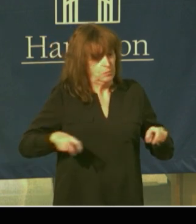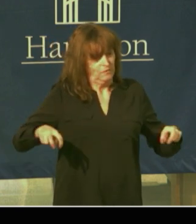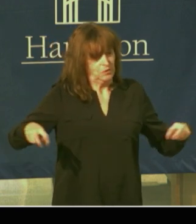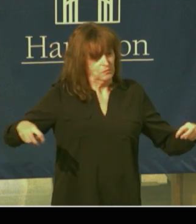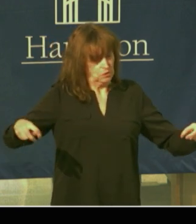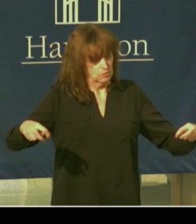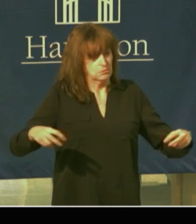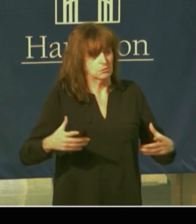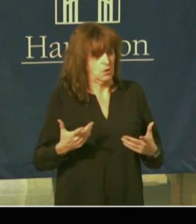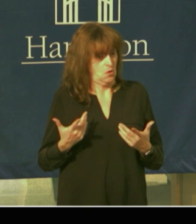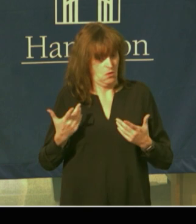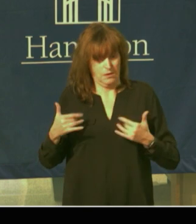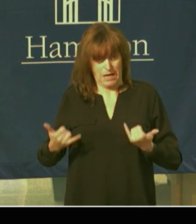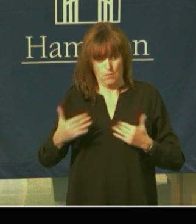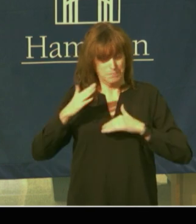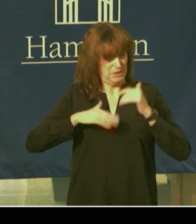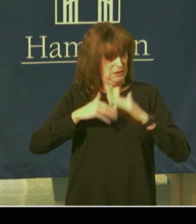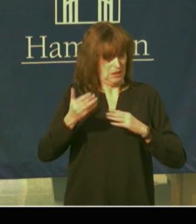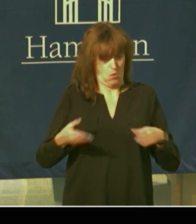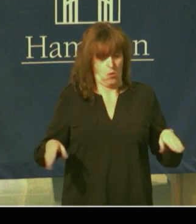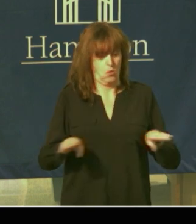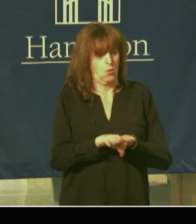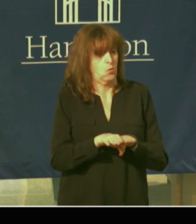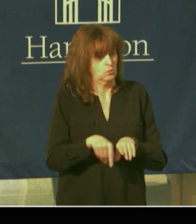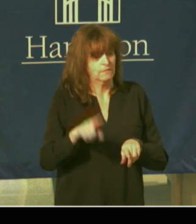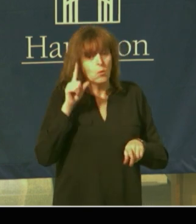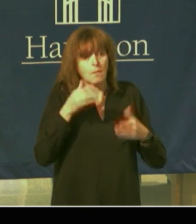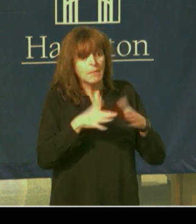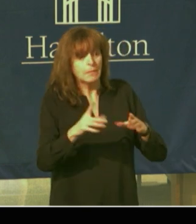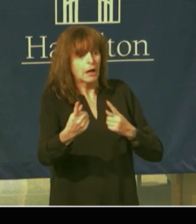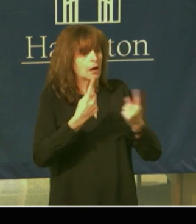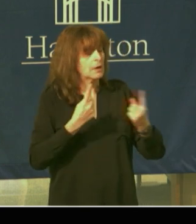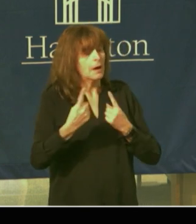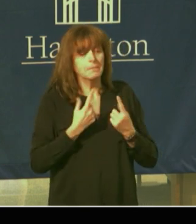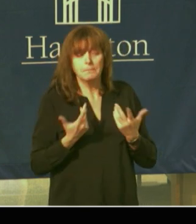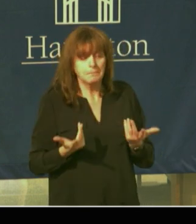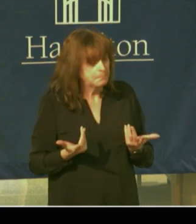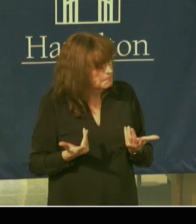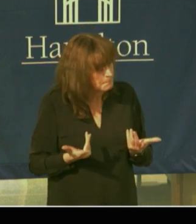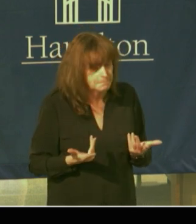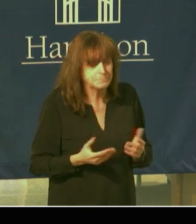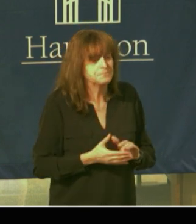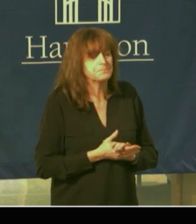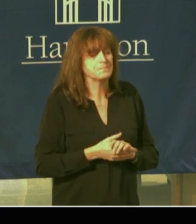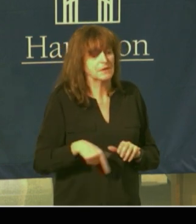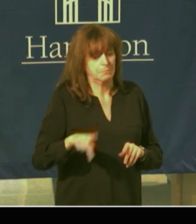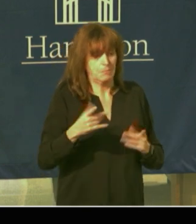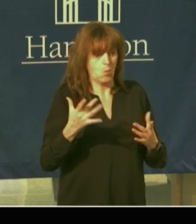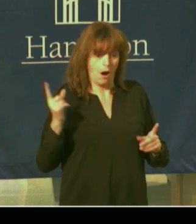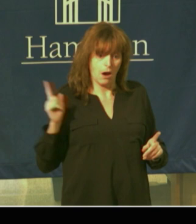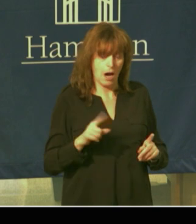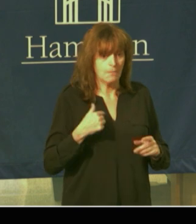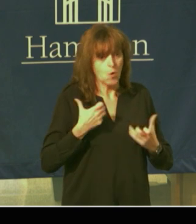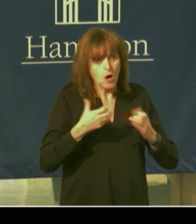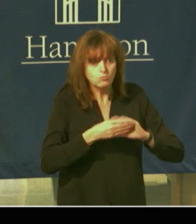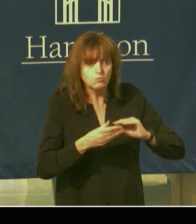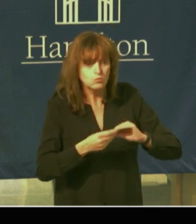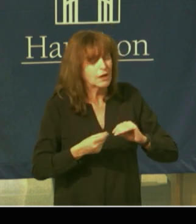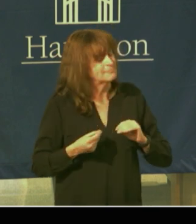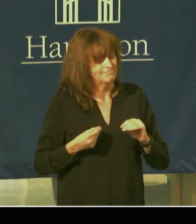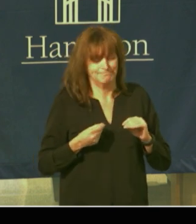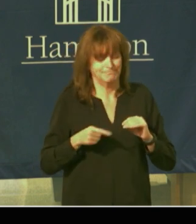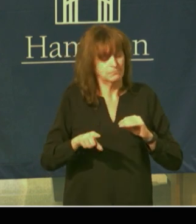we are asking delegates to provide written submissions to us, as opposed to being a delegate at these meetings.